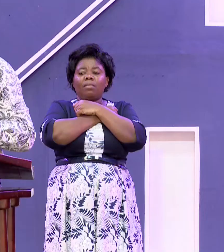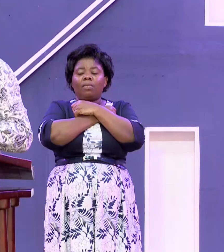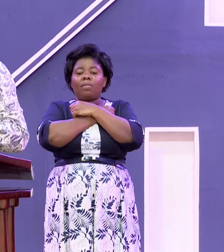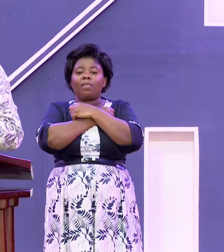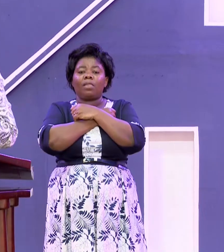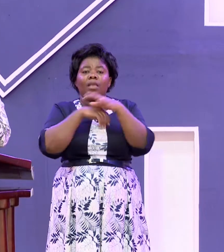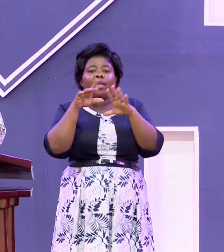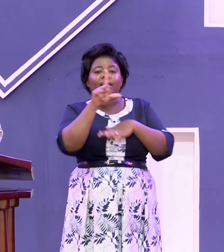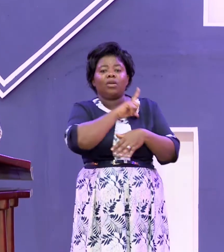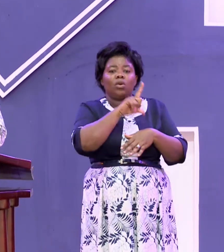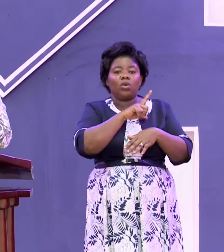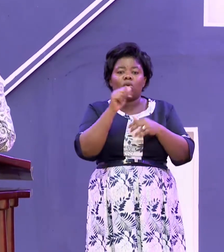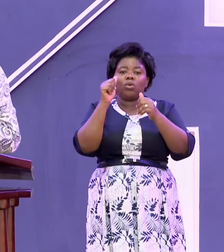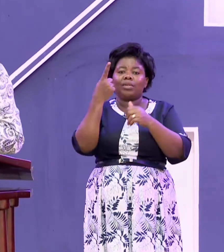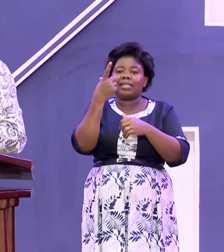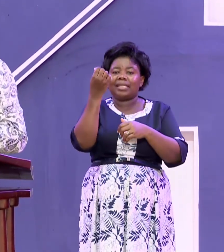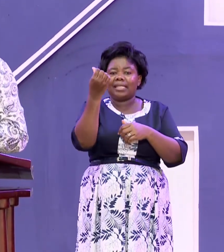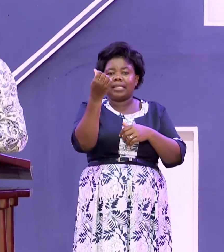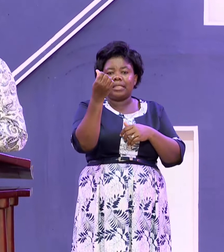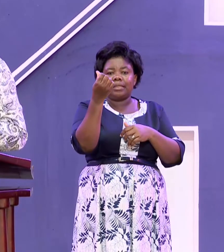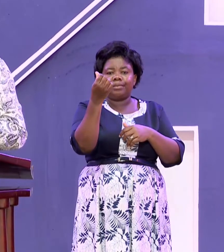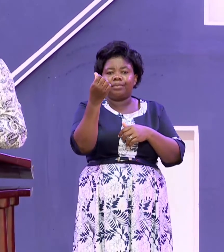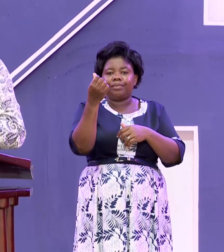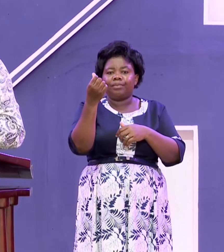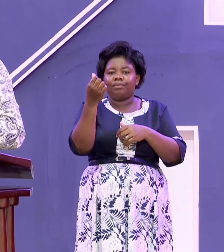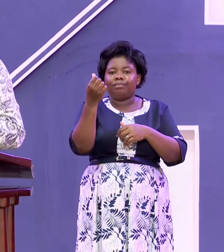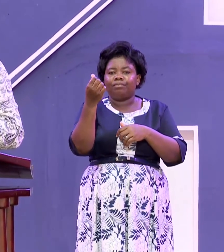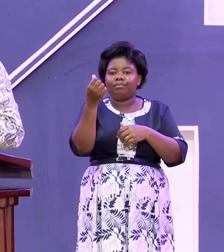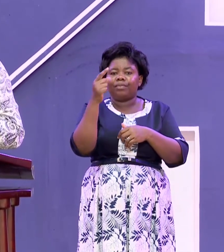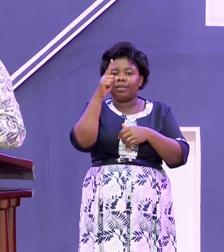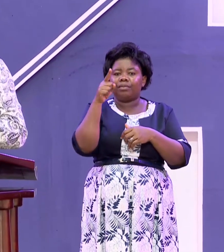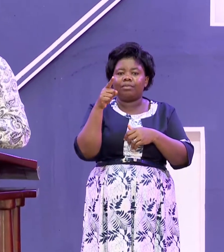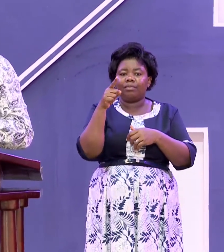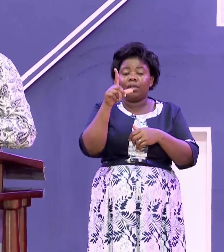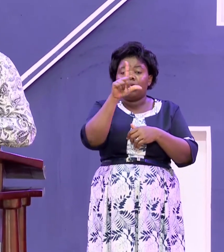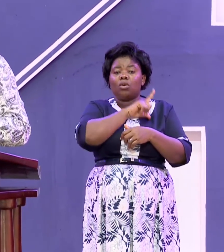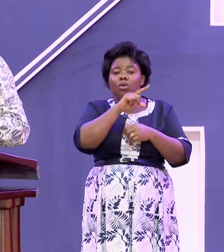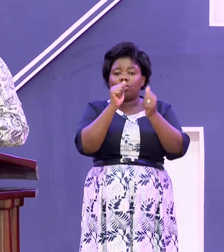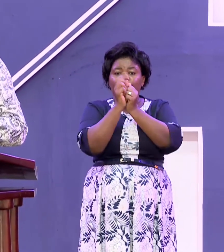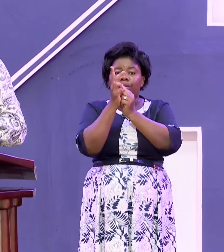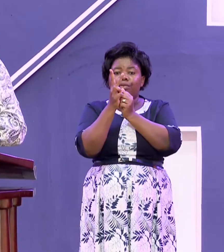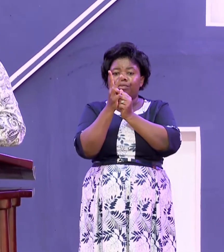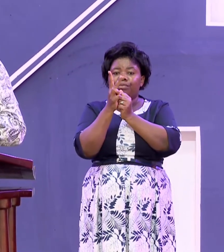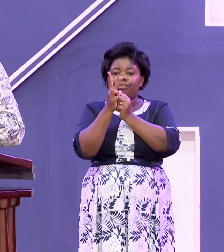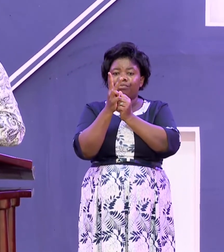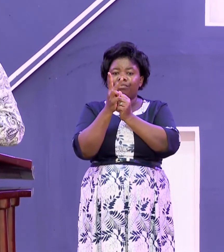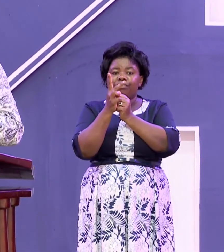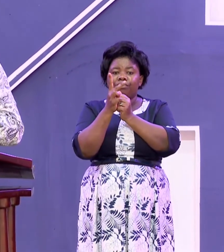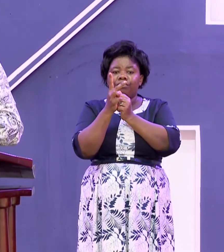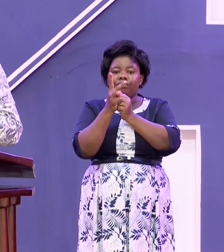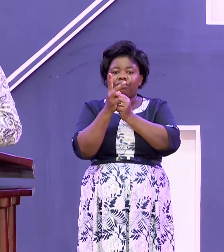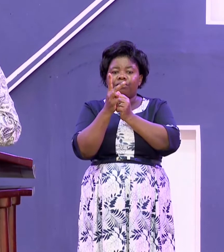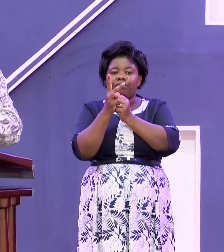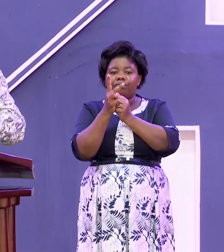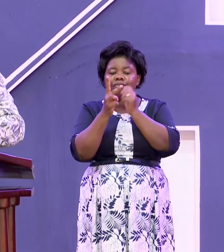In Luke 16. Muluka 10 mkaga. Luke 12. Luke 12. Luka 12. Tells us something as I'm about